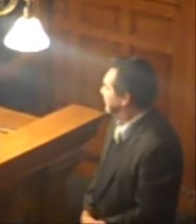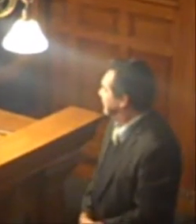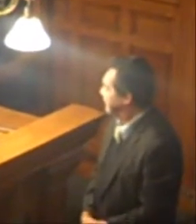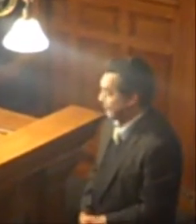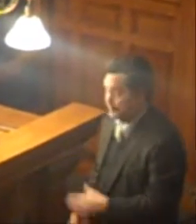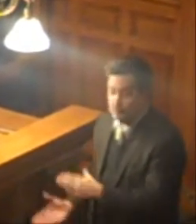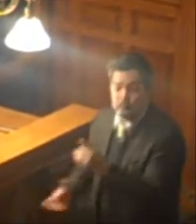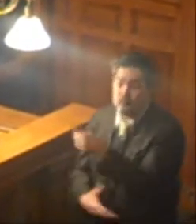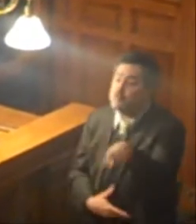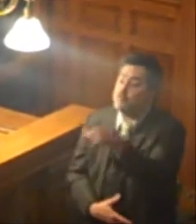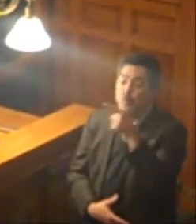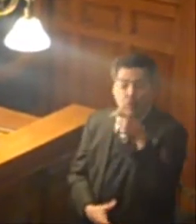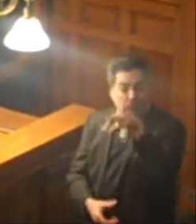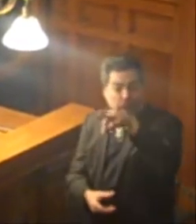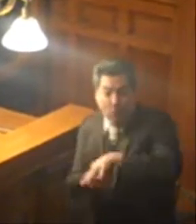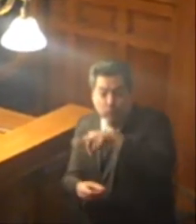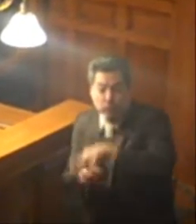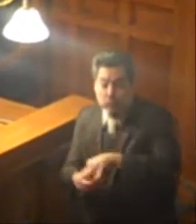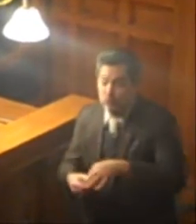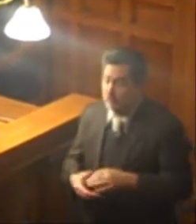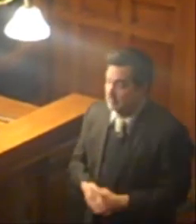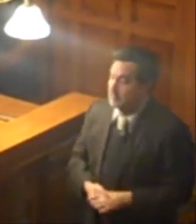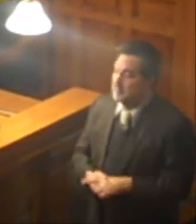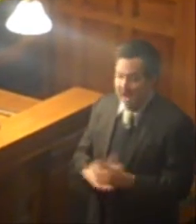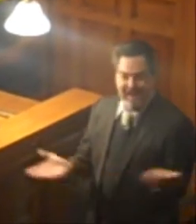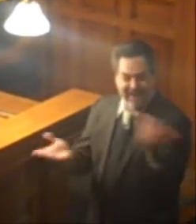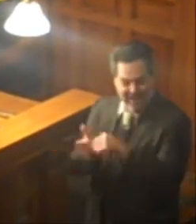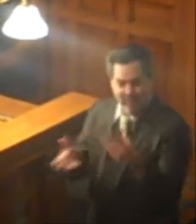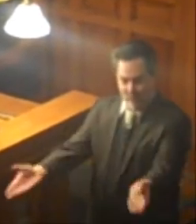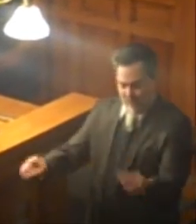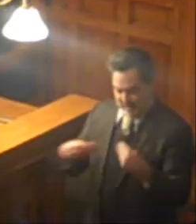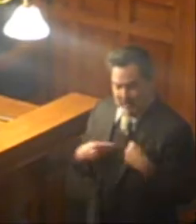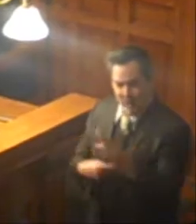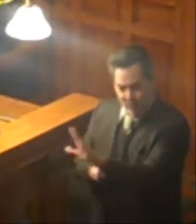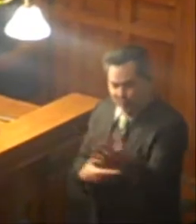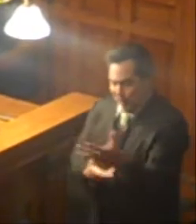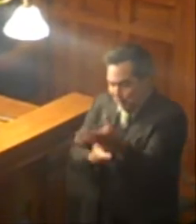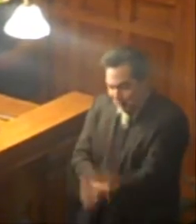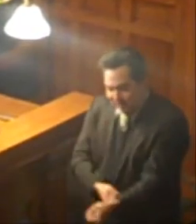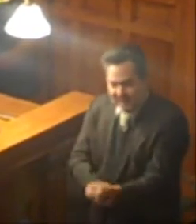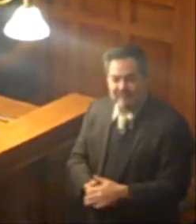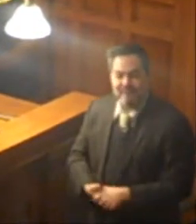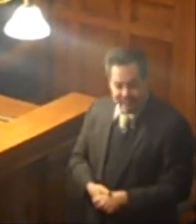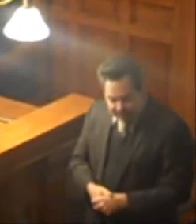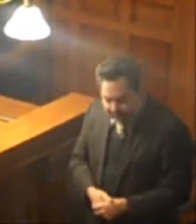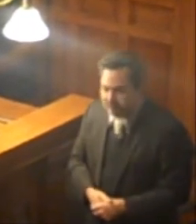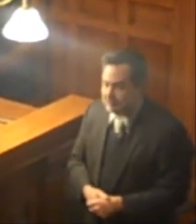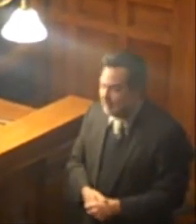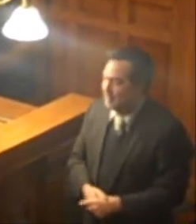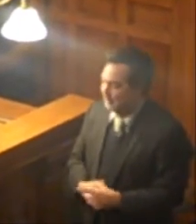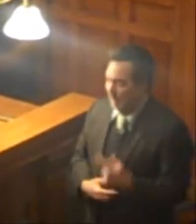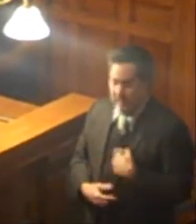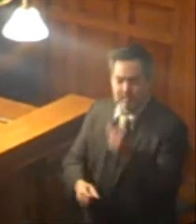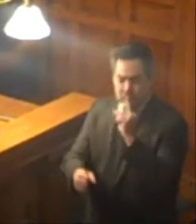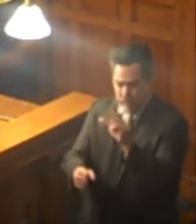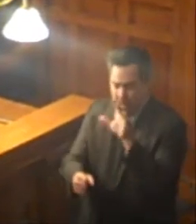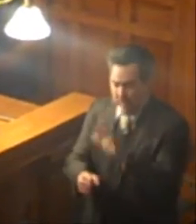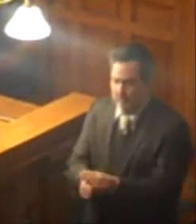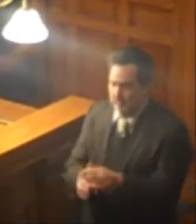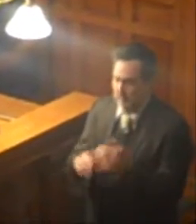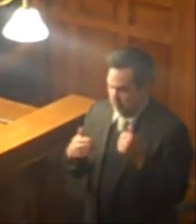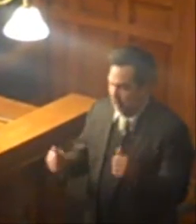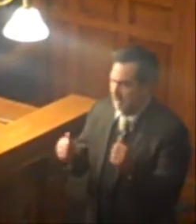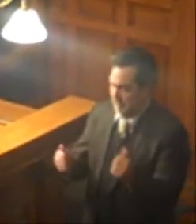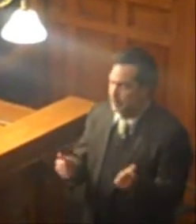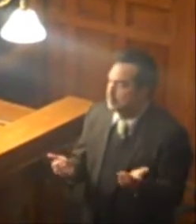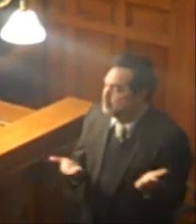To the voters, once again, you have placed your trust in me, and I pledge to you I'll continue to strive to bring transparency to government